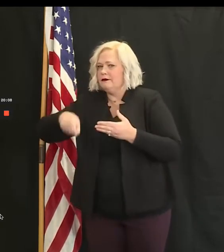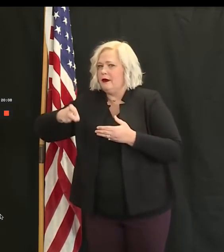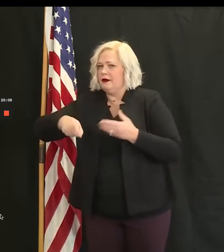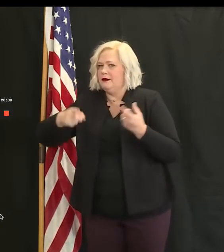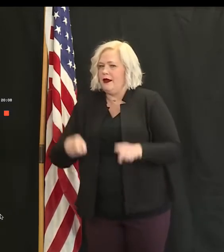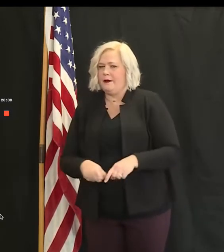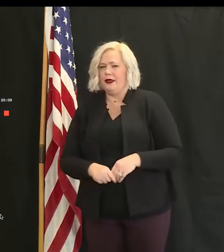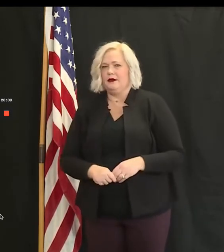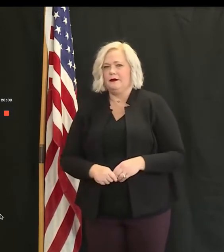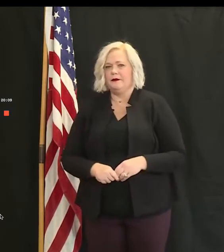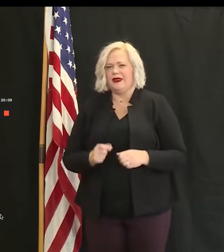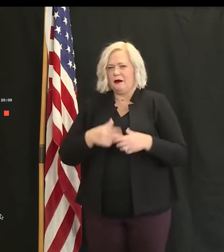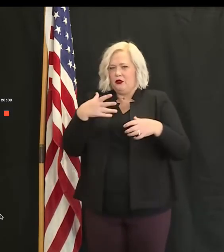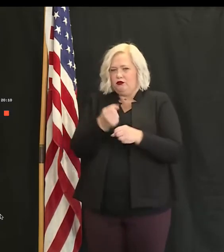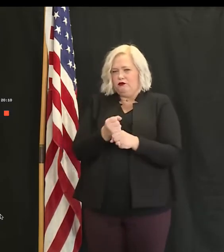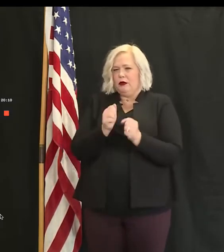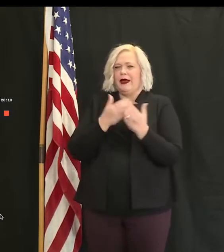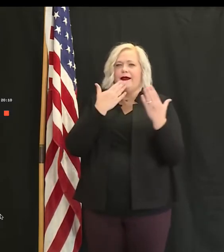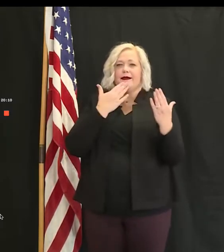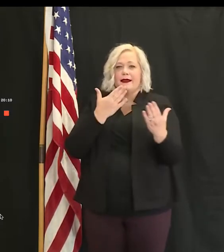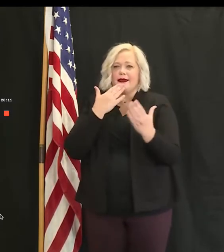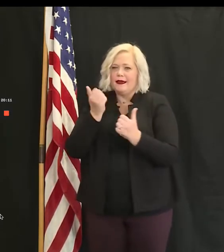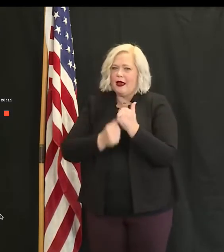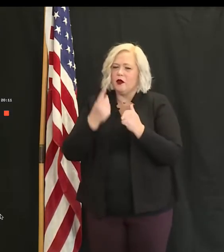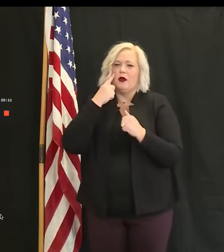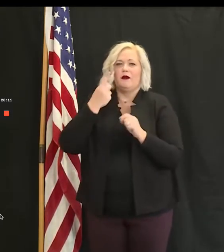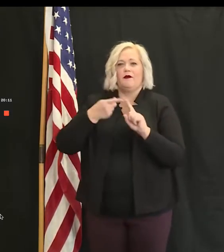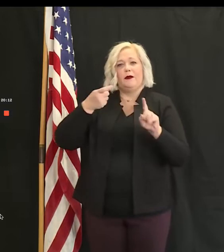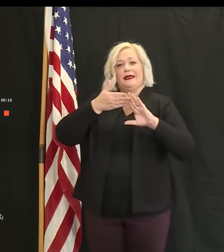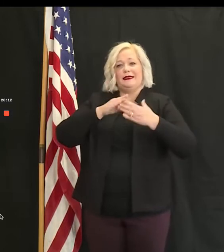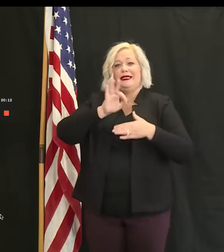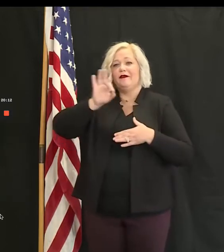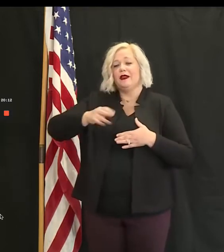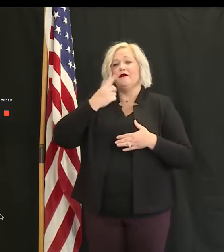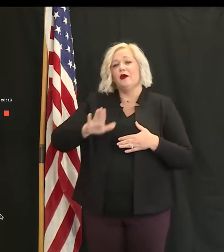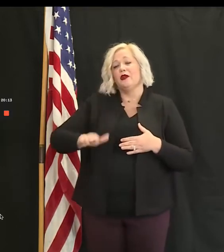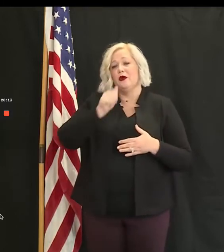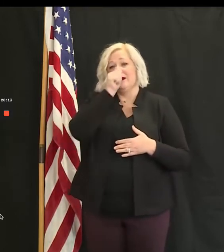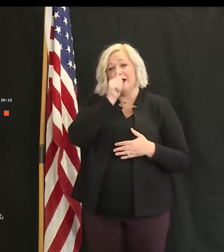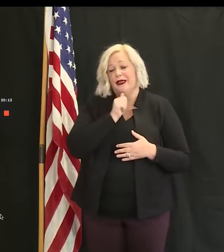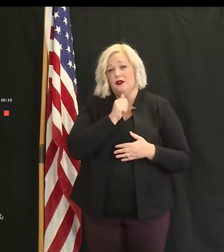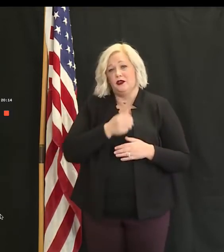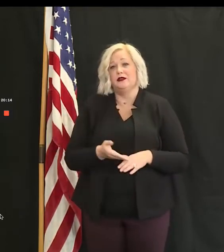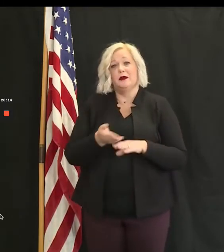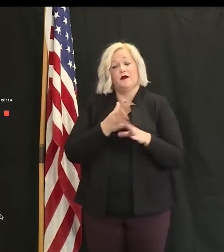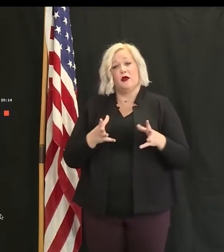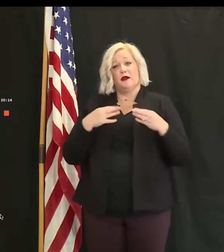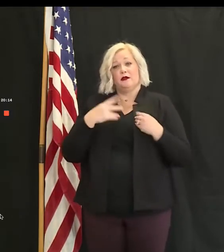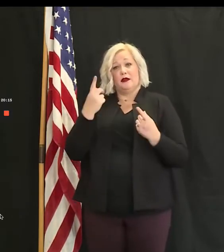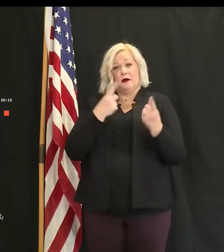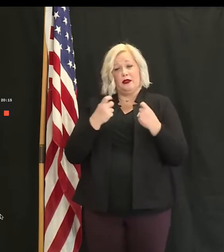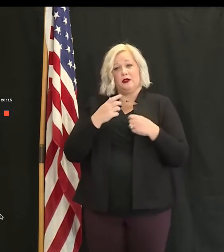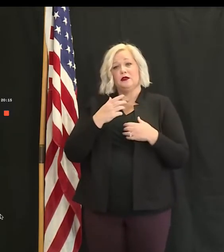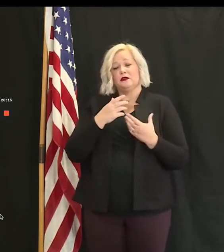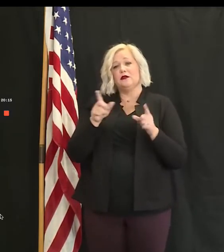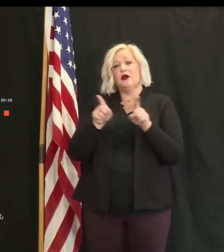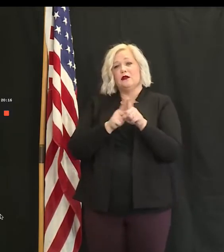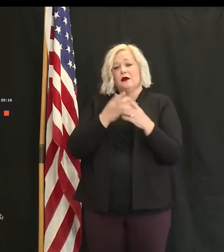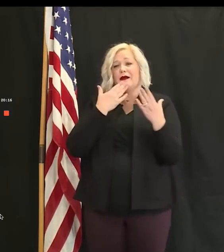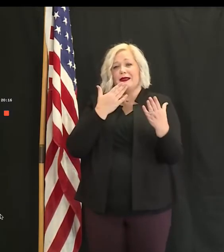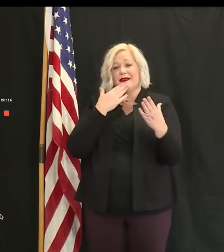Let me end by thanking the people of Flint for their patience And before we take questions, let me